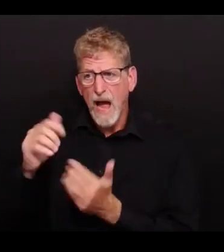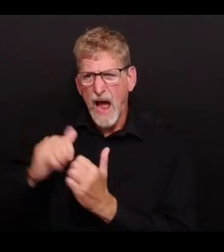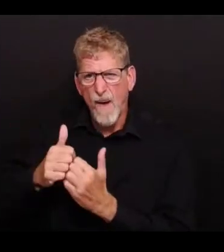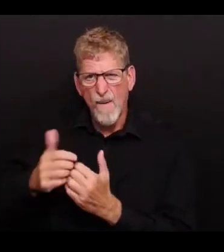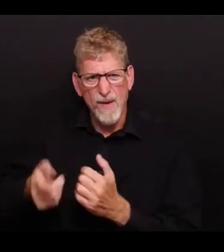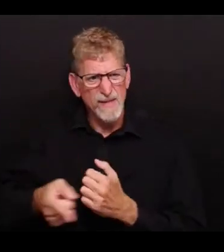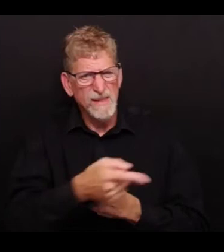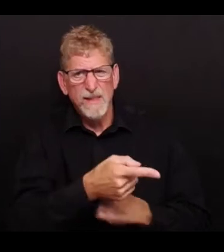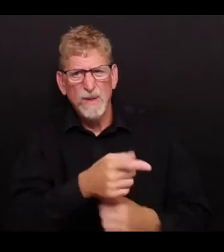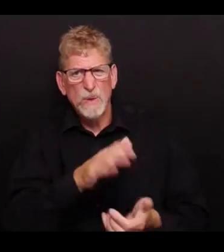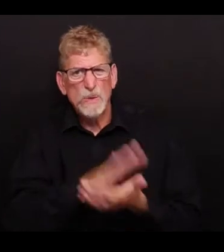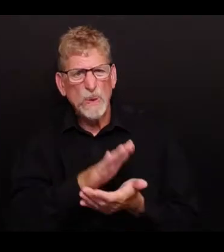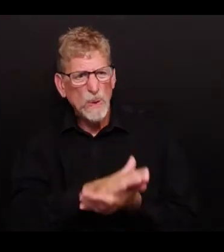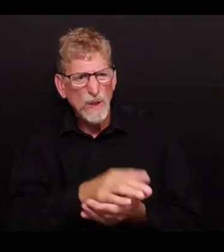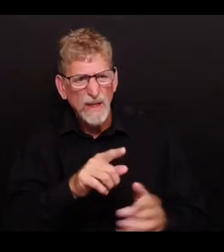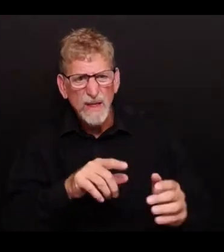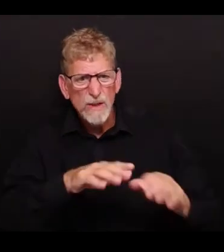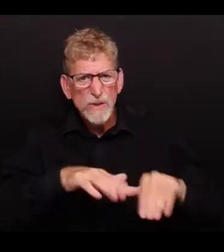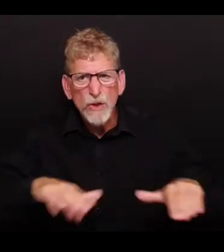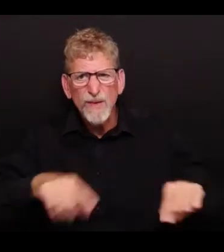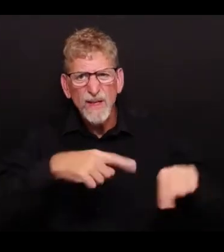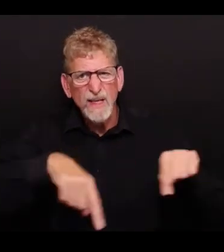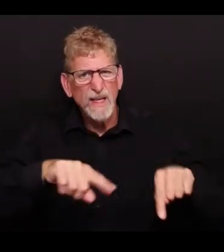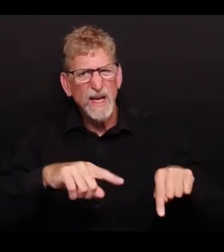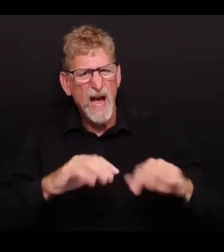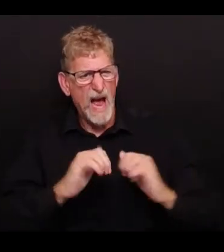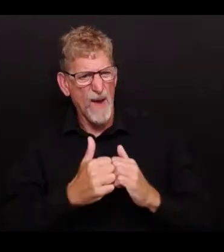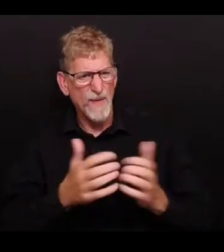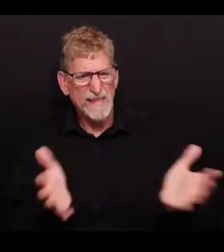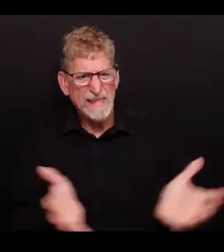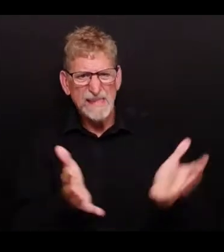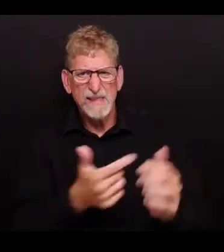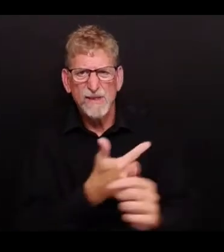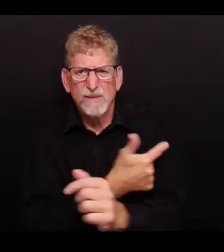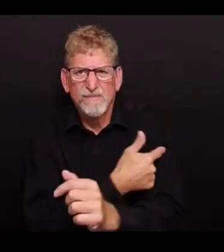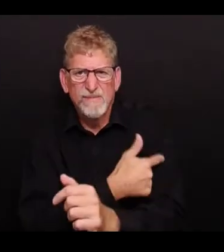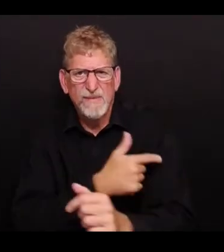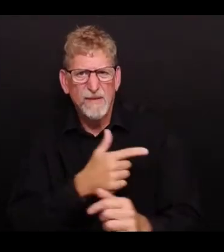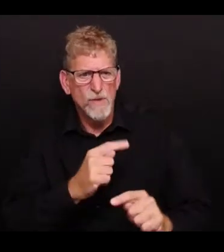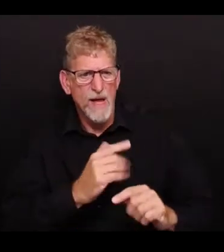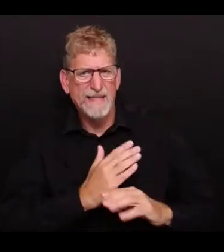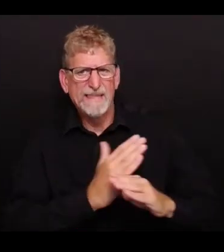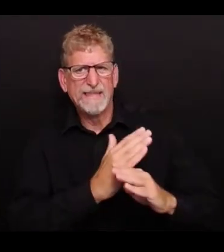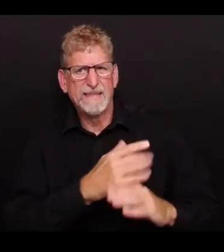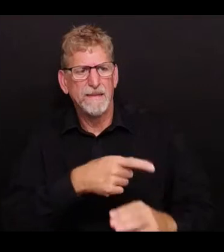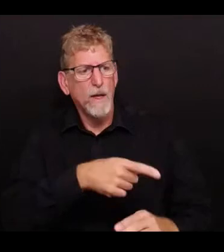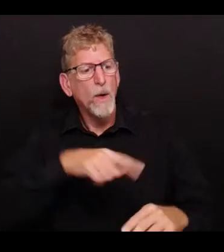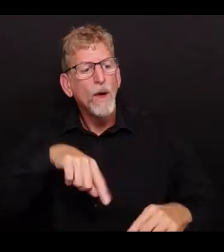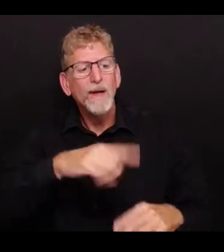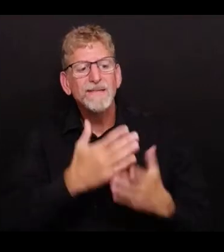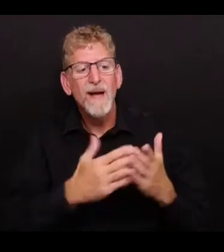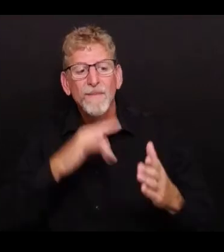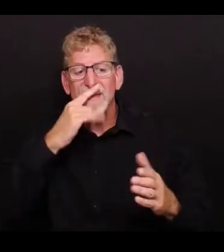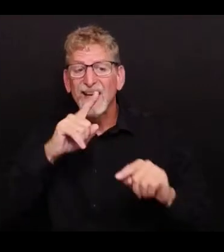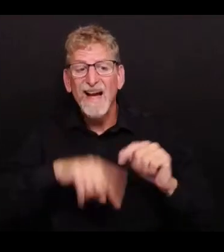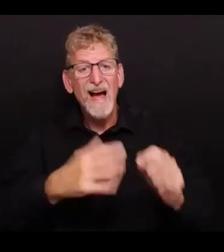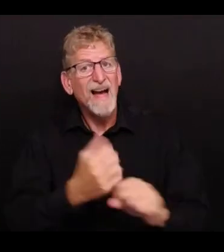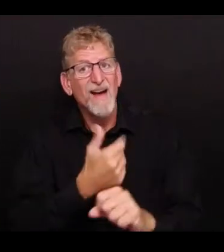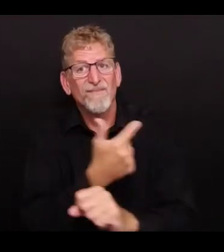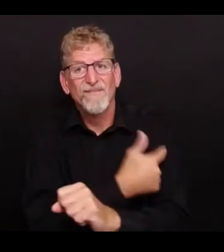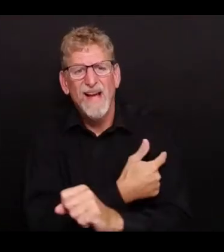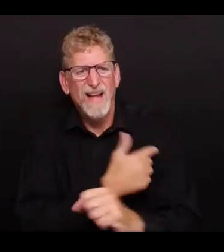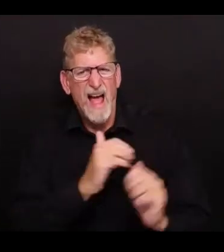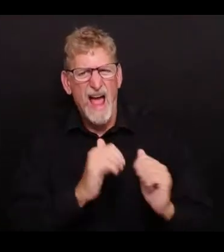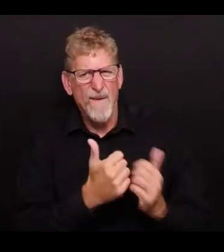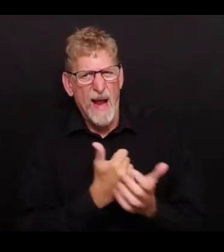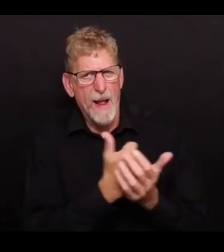vaccination to prevent illness in those too young to get vaccinated yet themselves. This study, cited by CDC, looked at trends among children